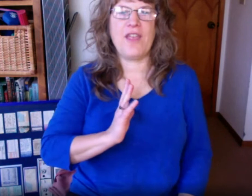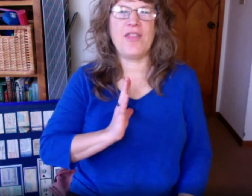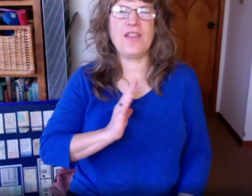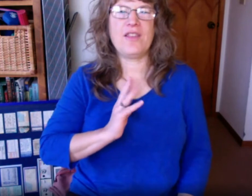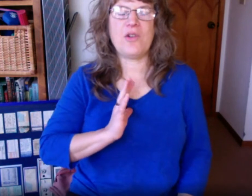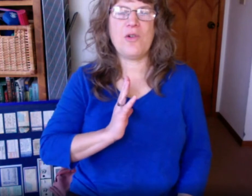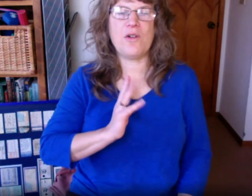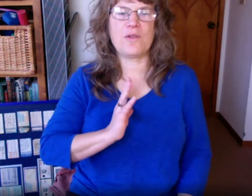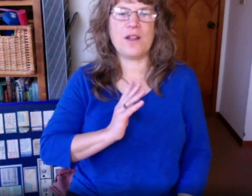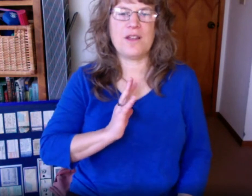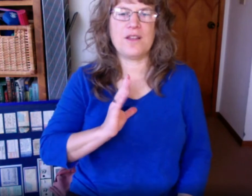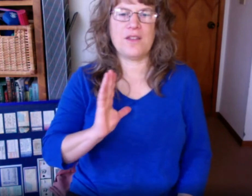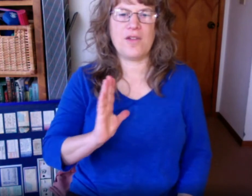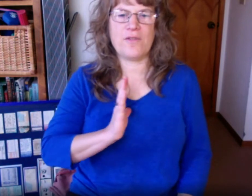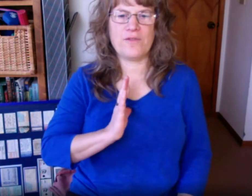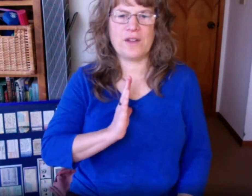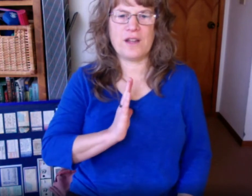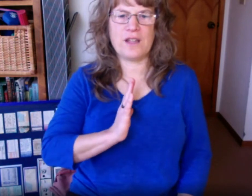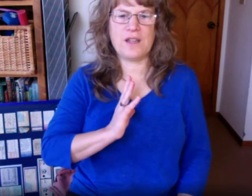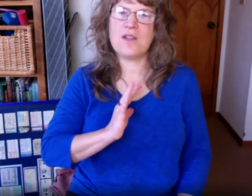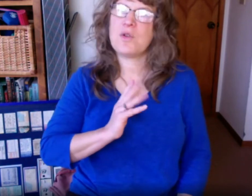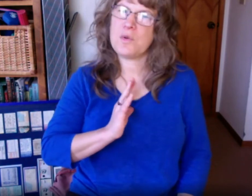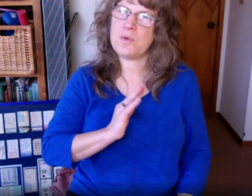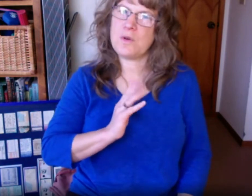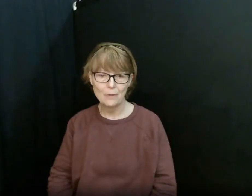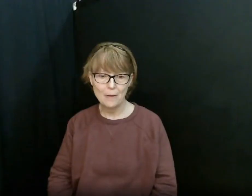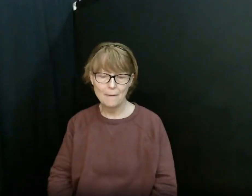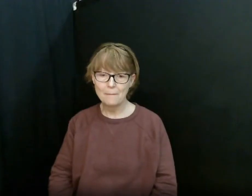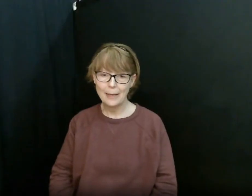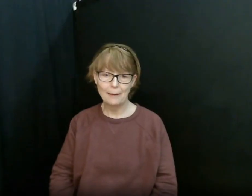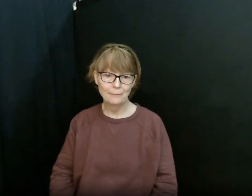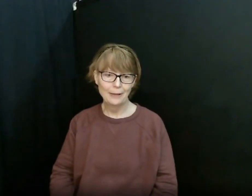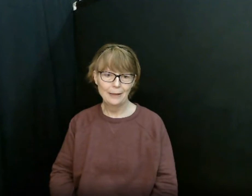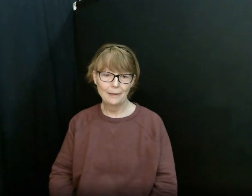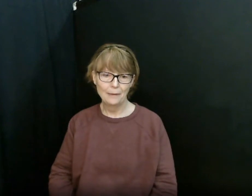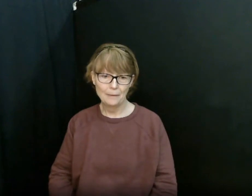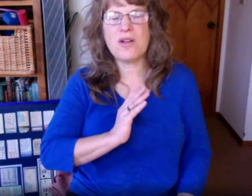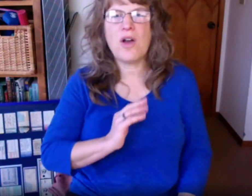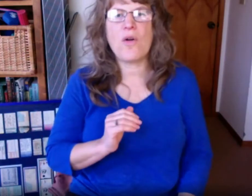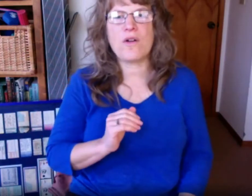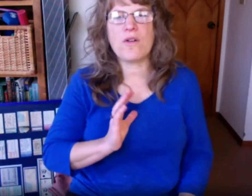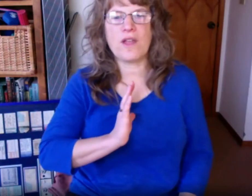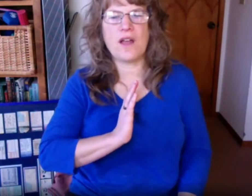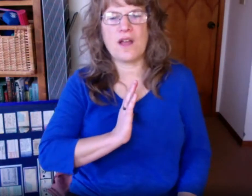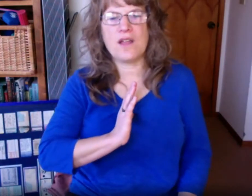And this is cool, right? So Cool. Fine. Yeah. and that's me. Cool. Or